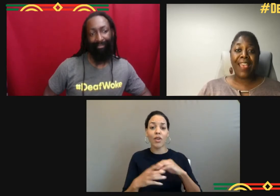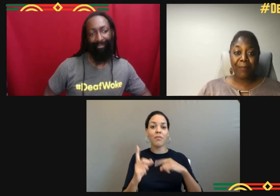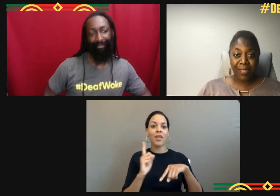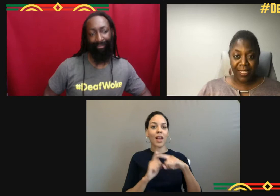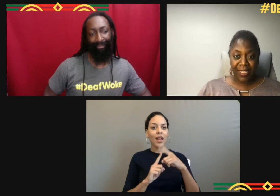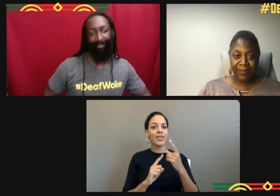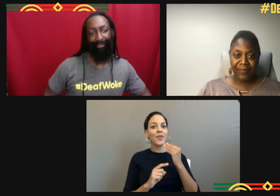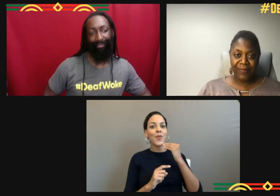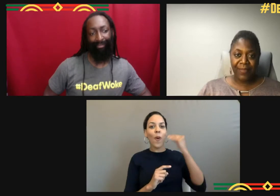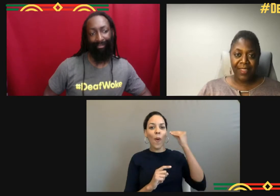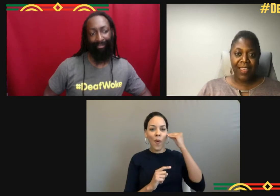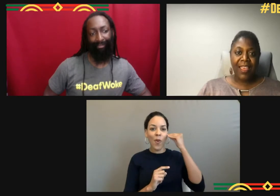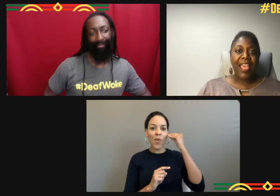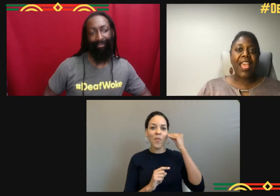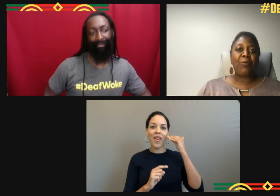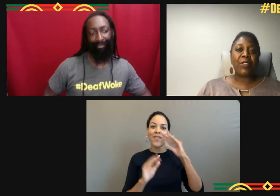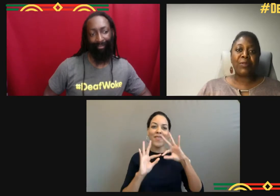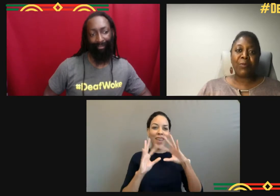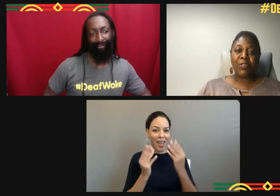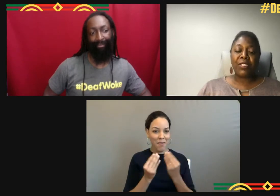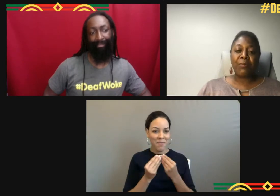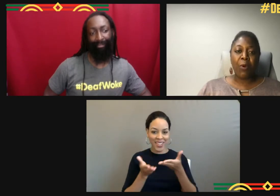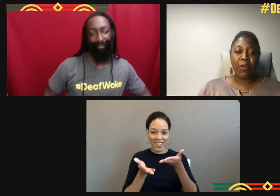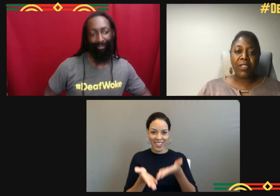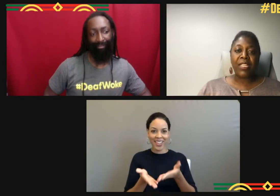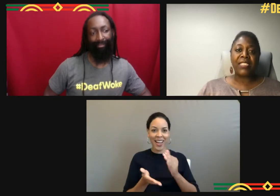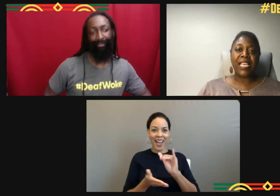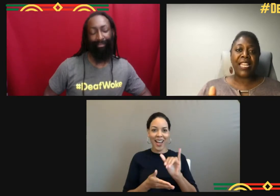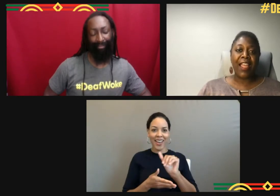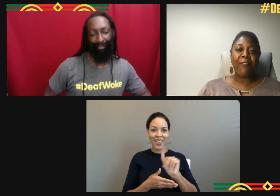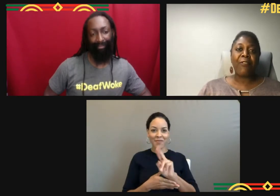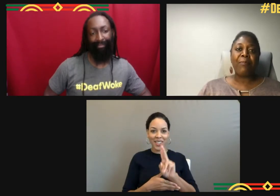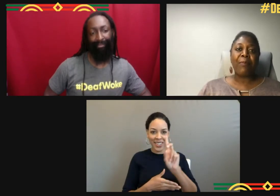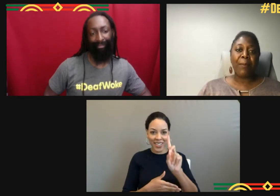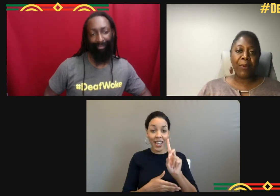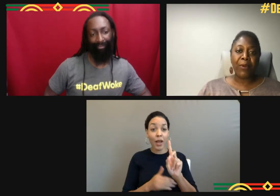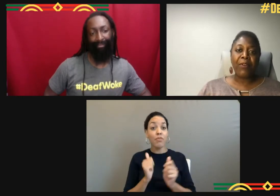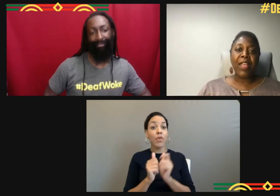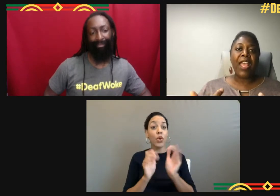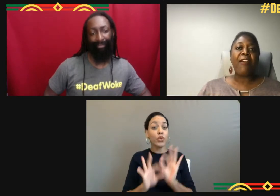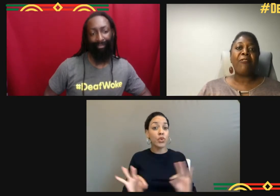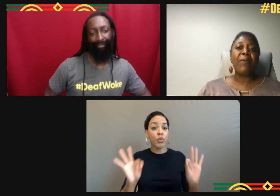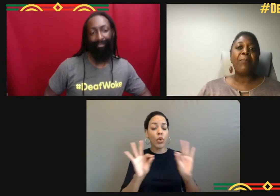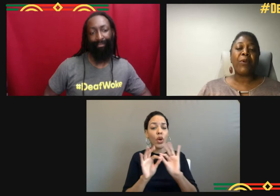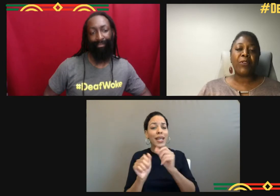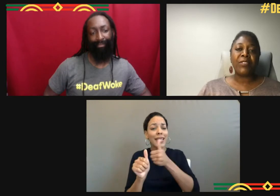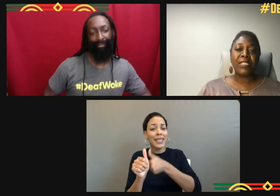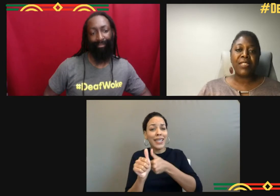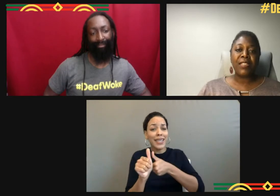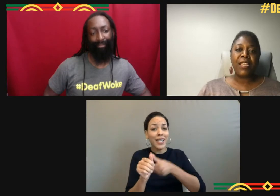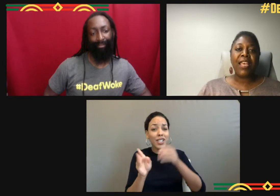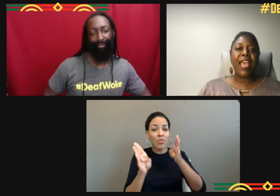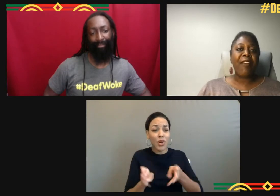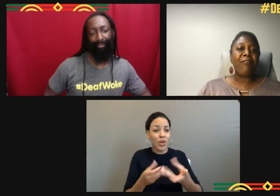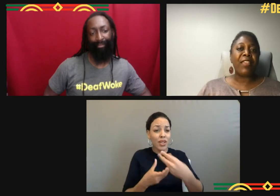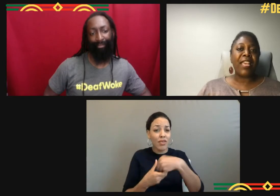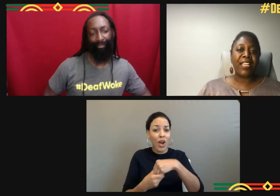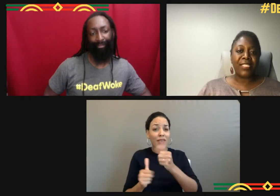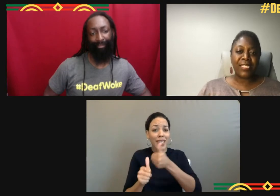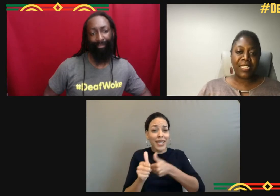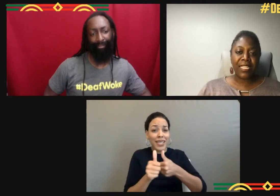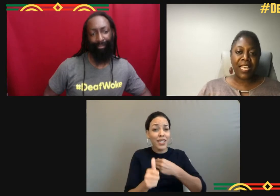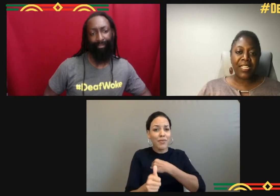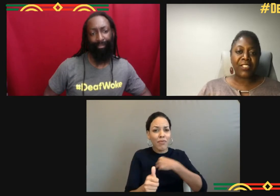and family. And what's most important is that every member, every person,